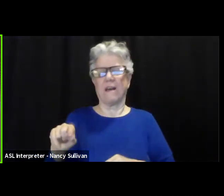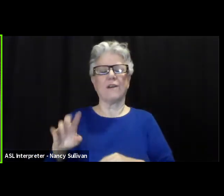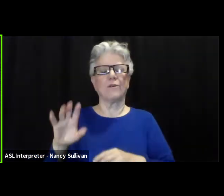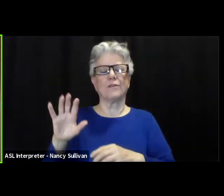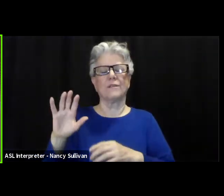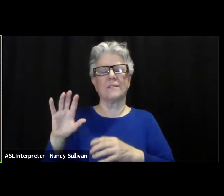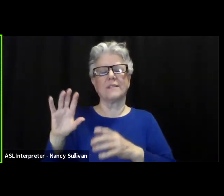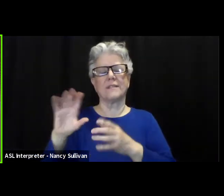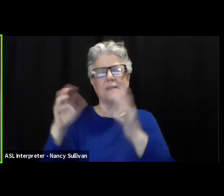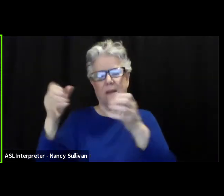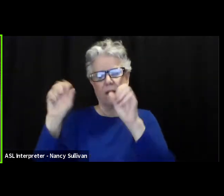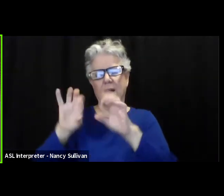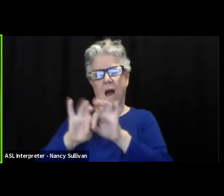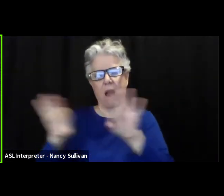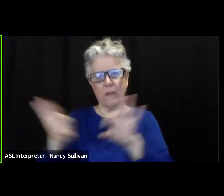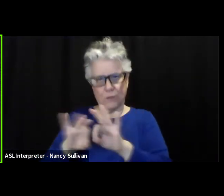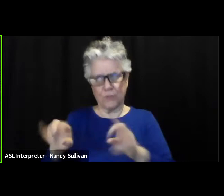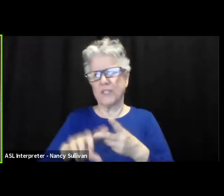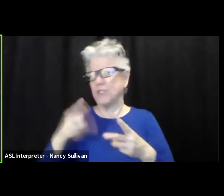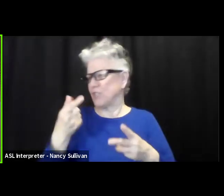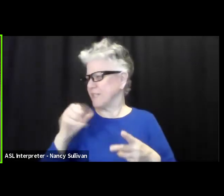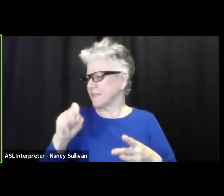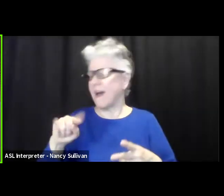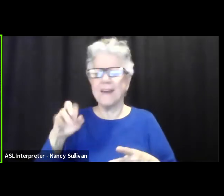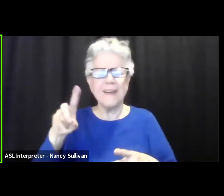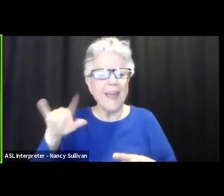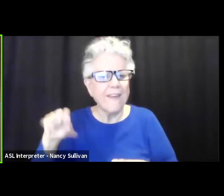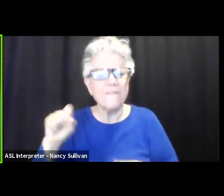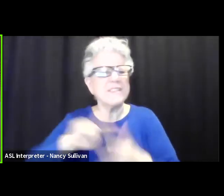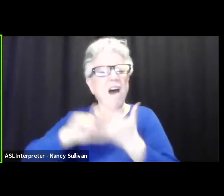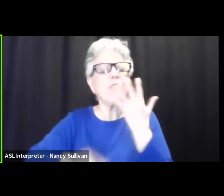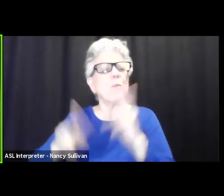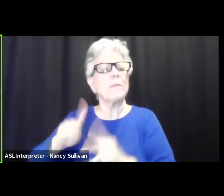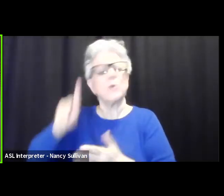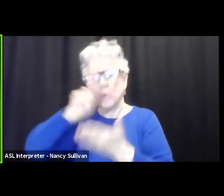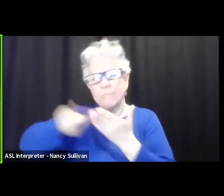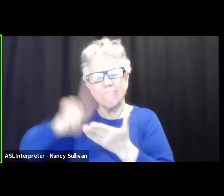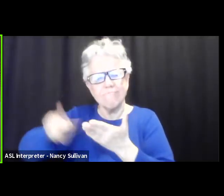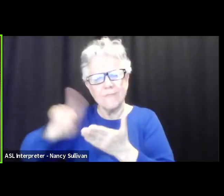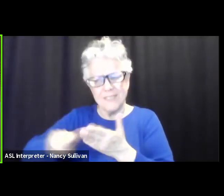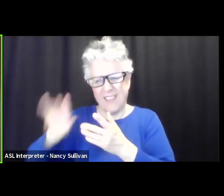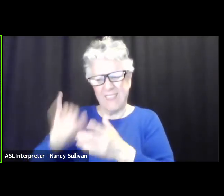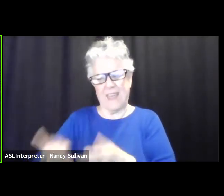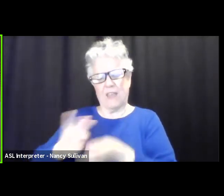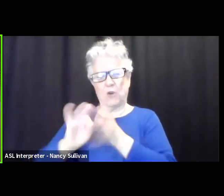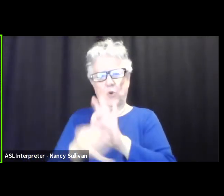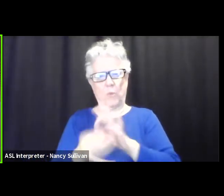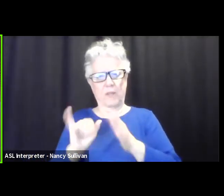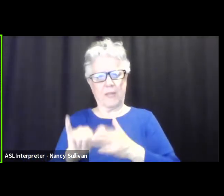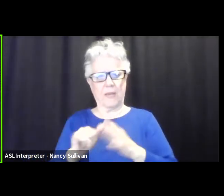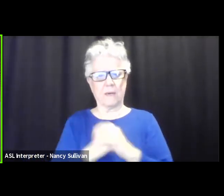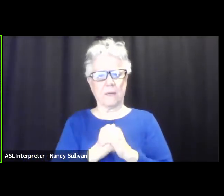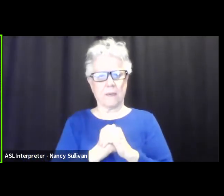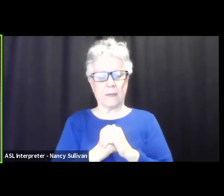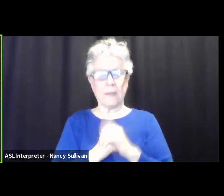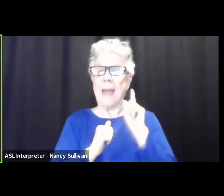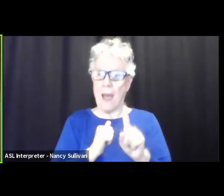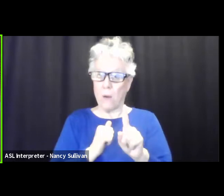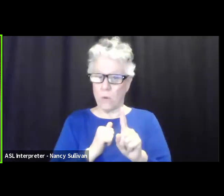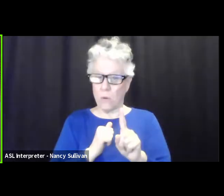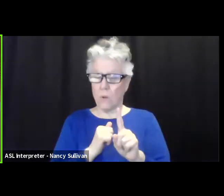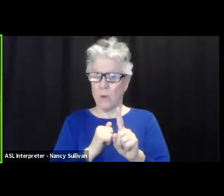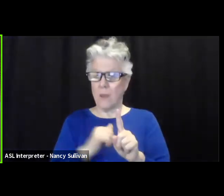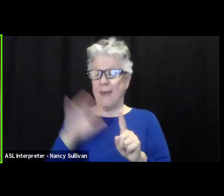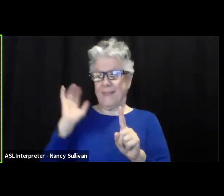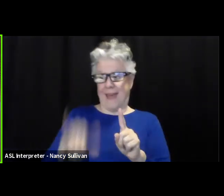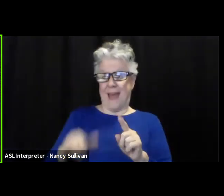Saunders, G. Scott Davis, Stephen Clark, and some others who take this interpretive line. Now, following that